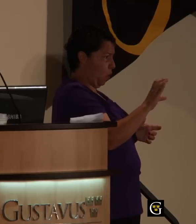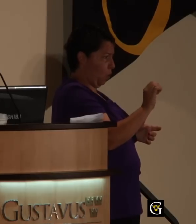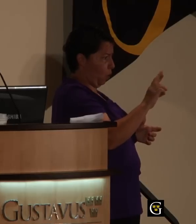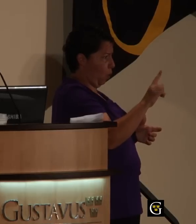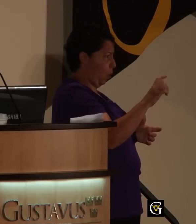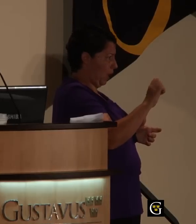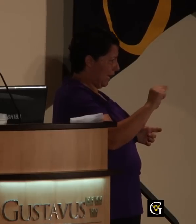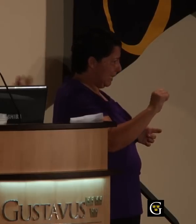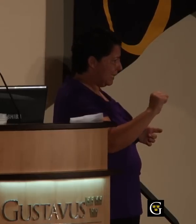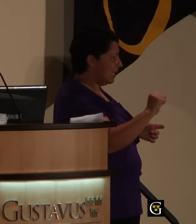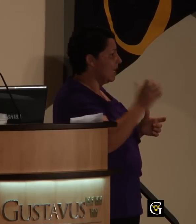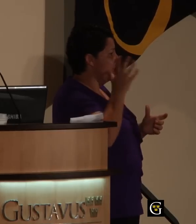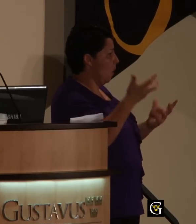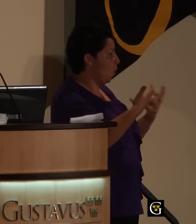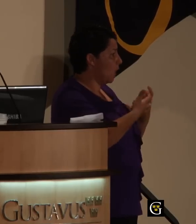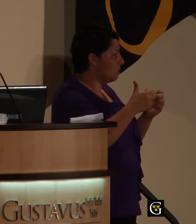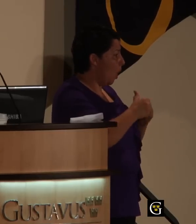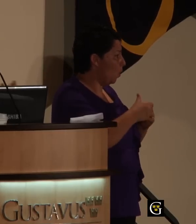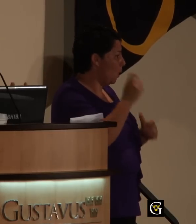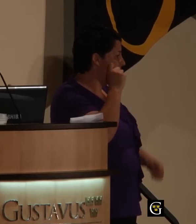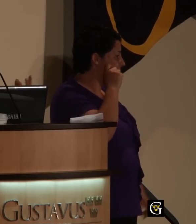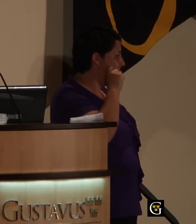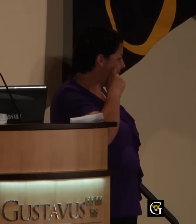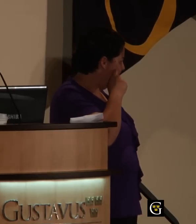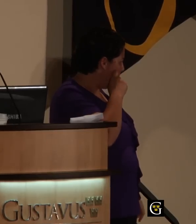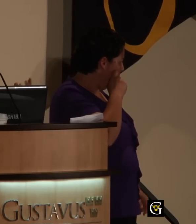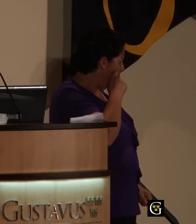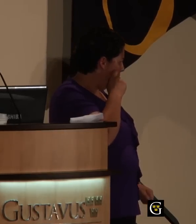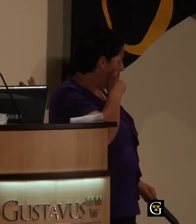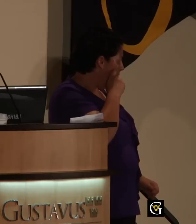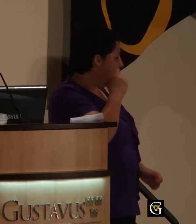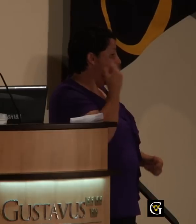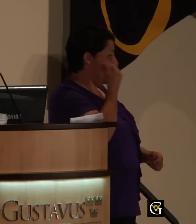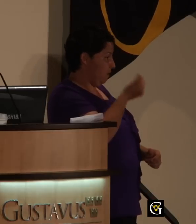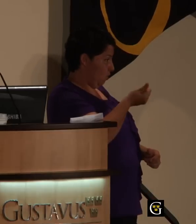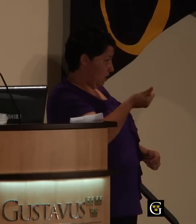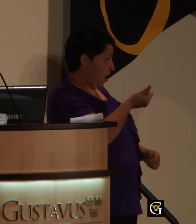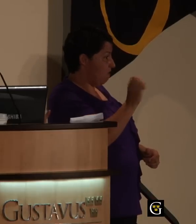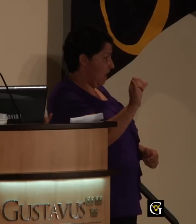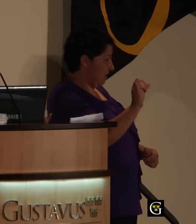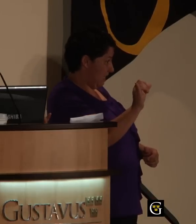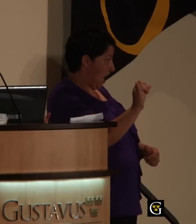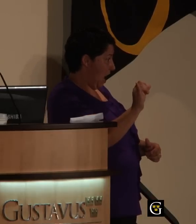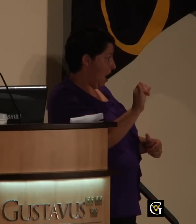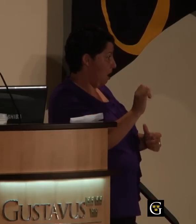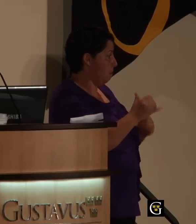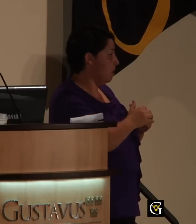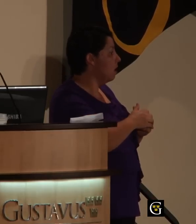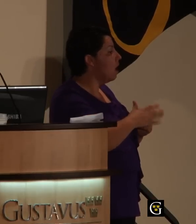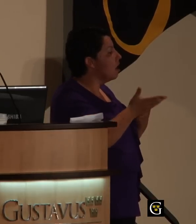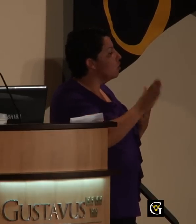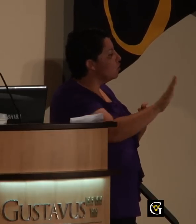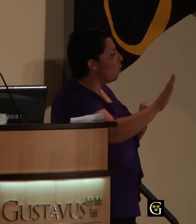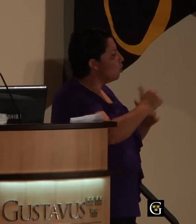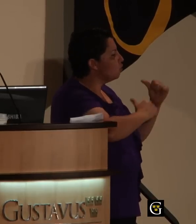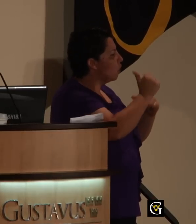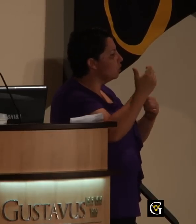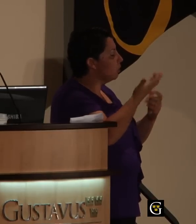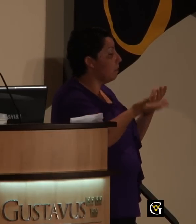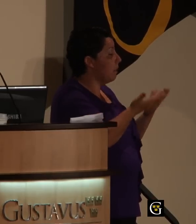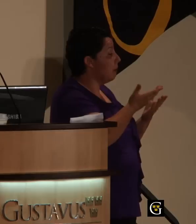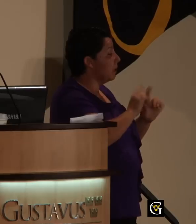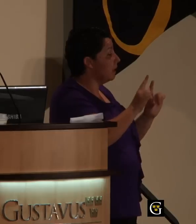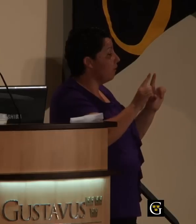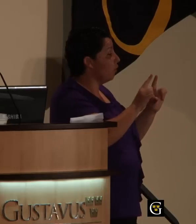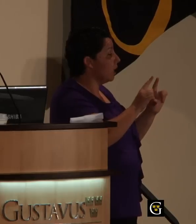apple, and if you do, the neural structure, the neural microstructure may be different, but nonetheless, we both have